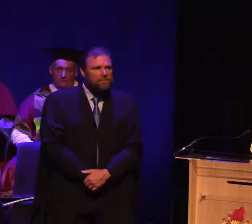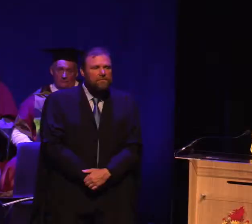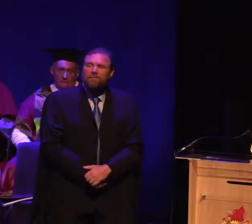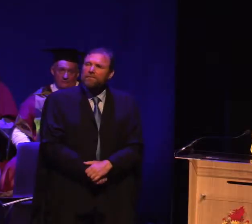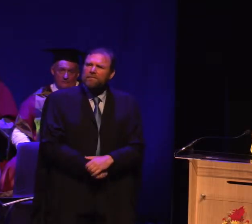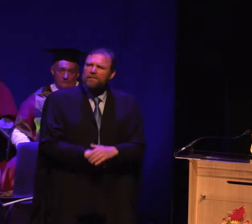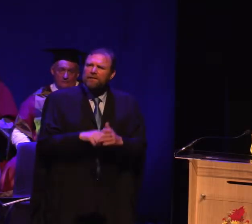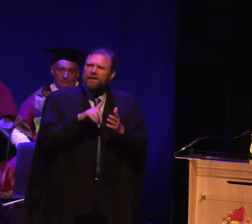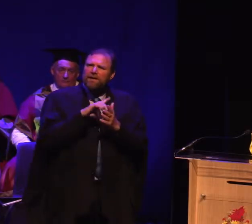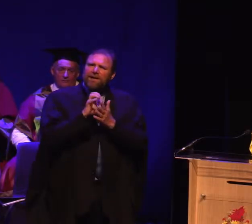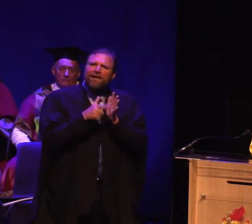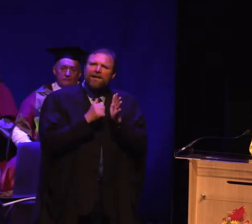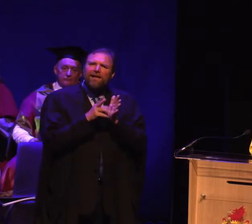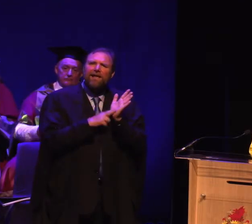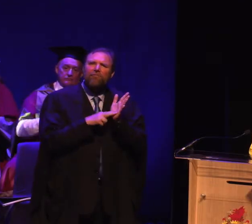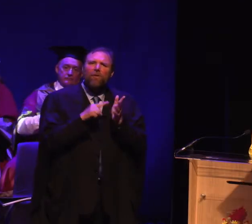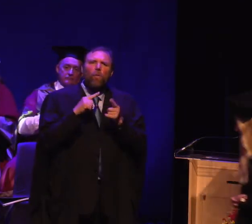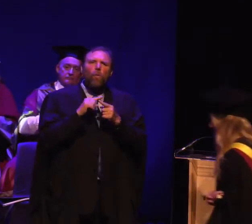Bethan White.